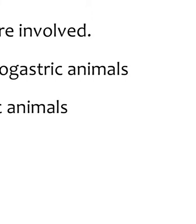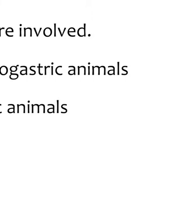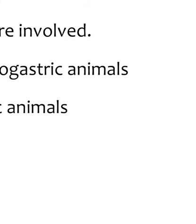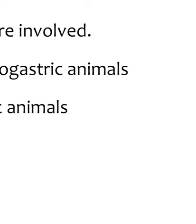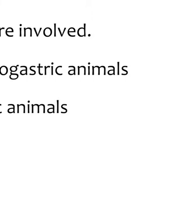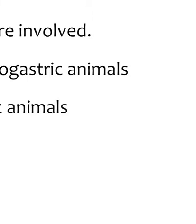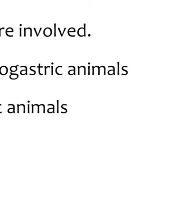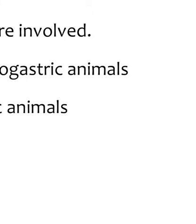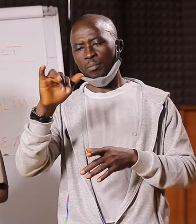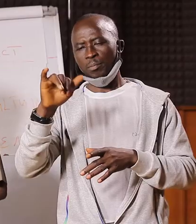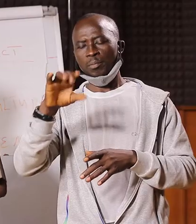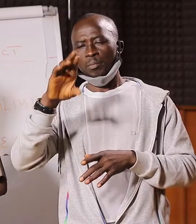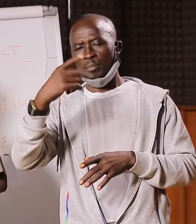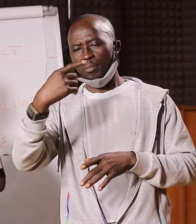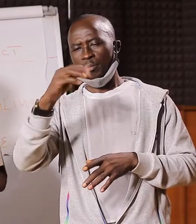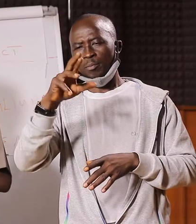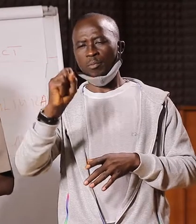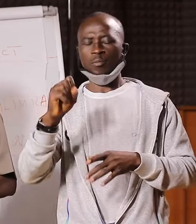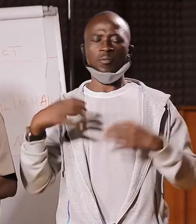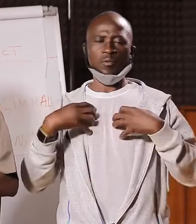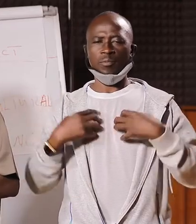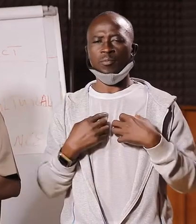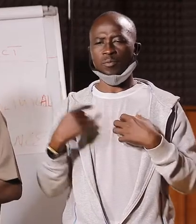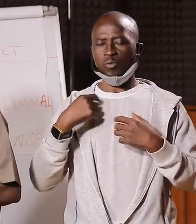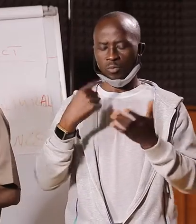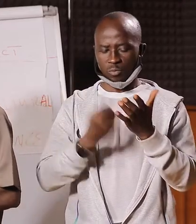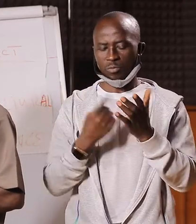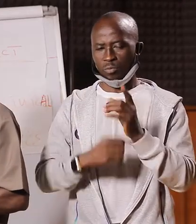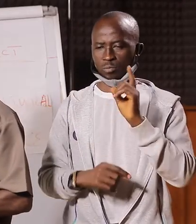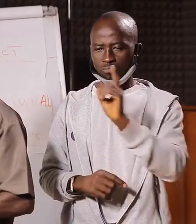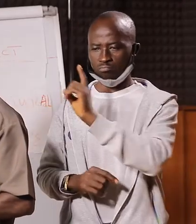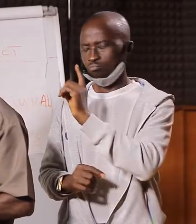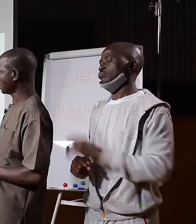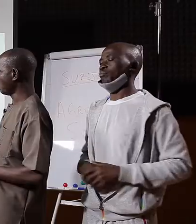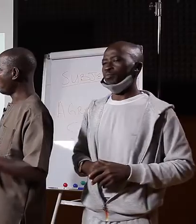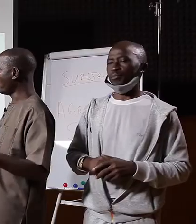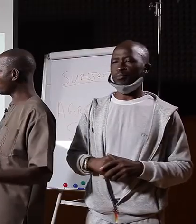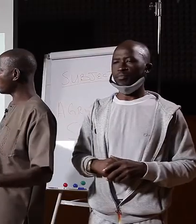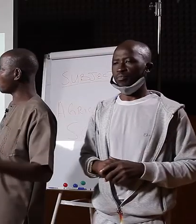polygastric animals. Then we shall discuss them one after the other.